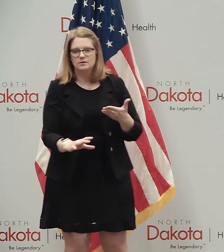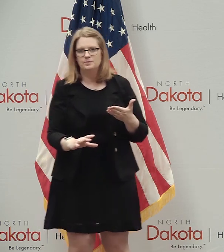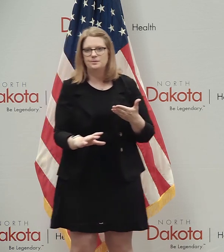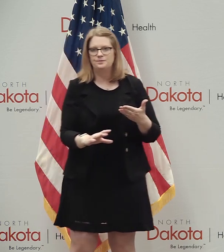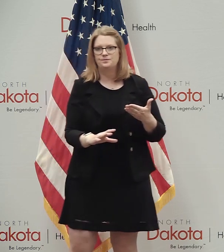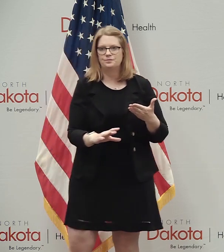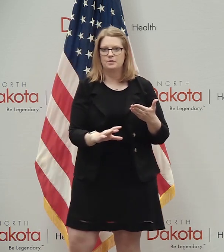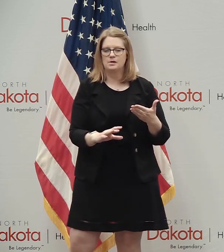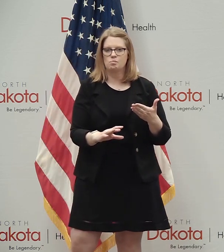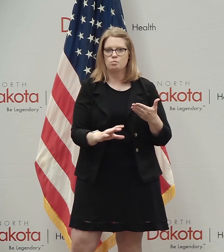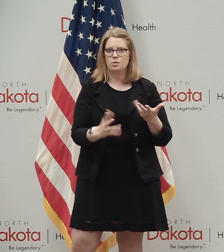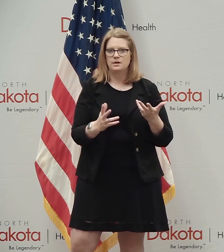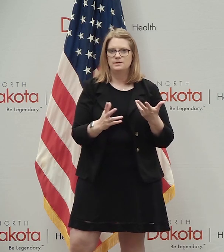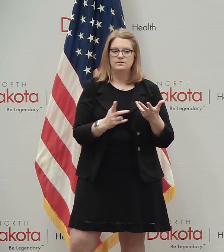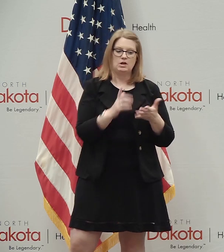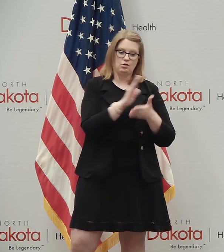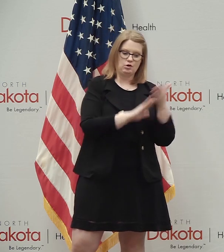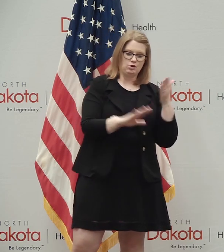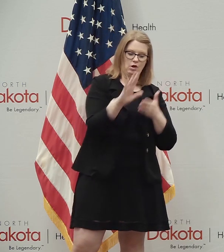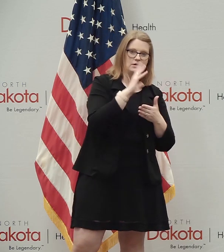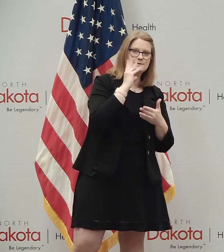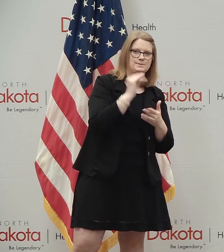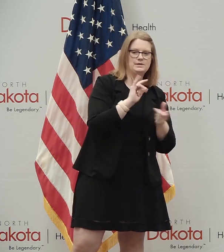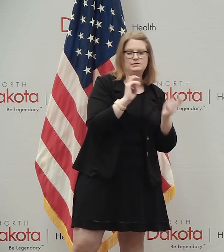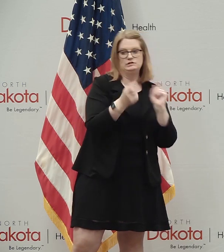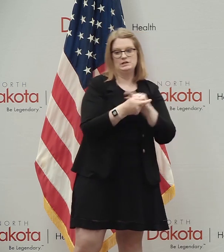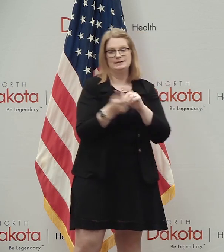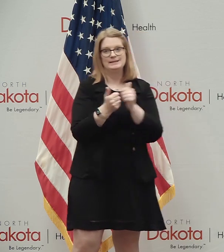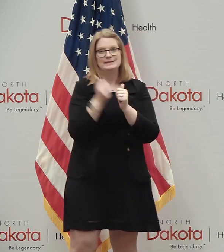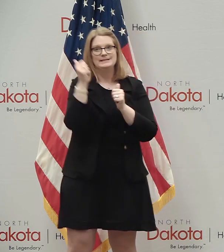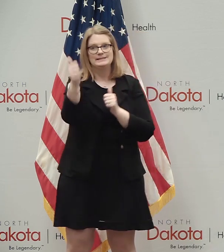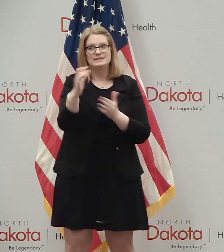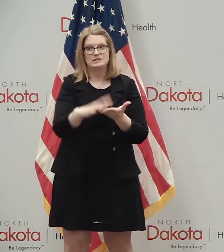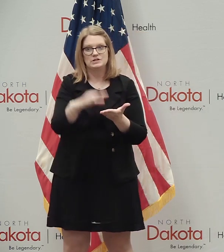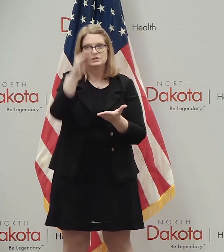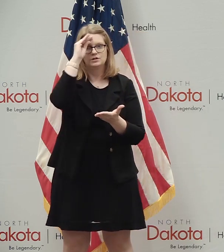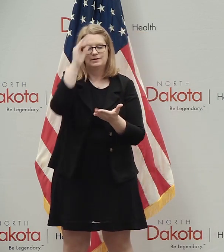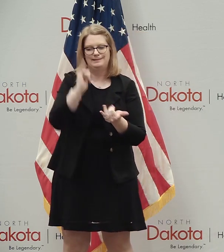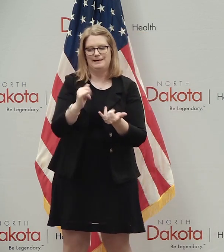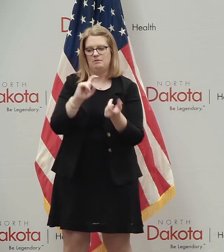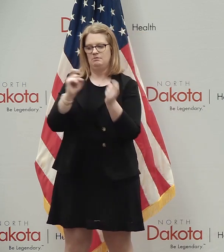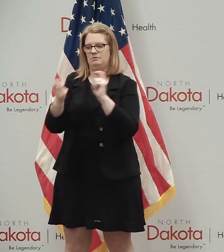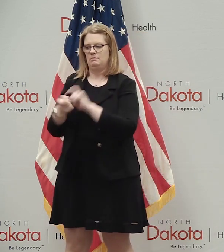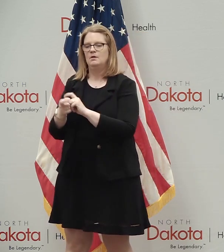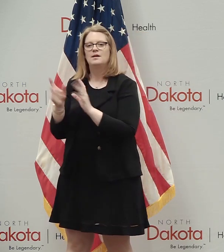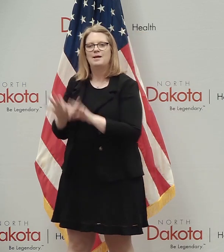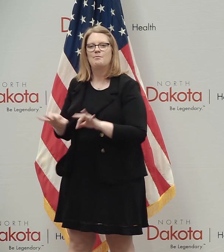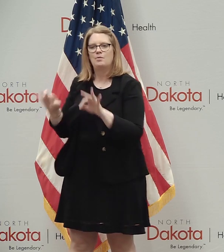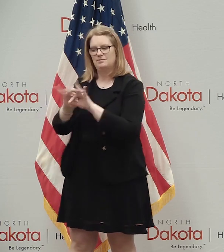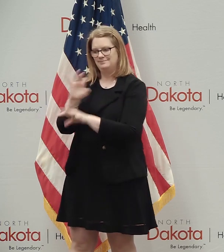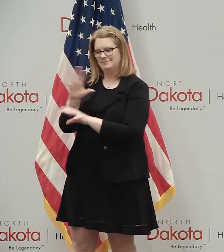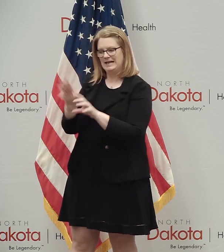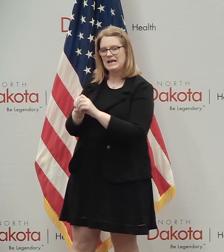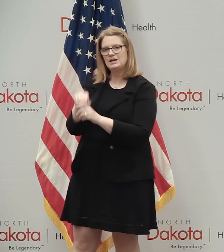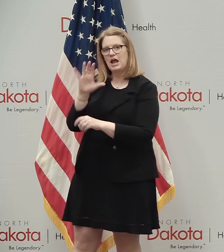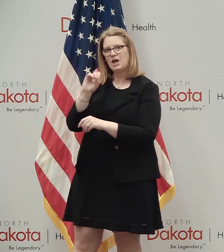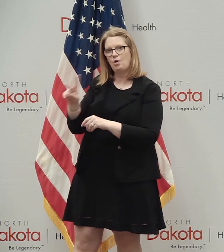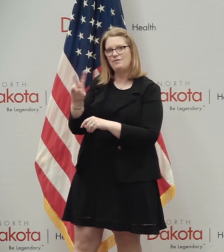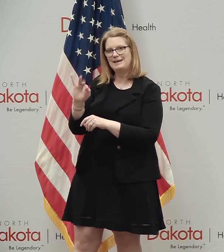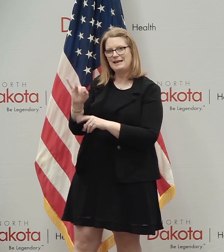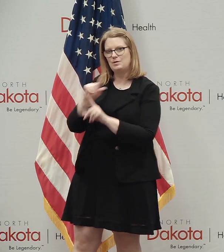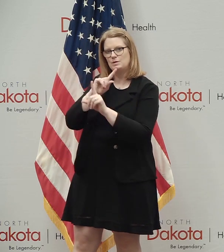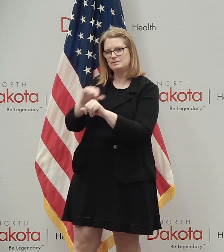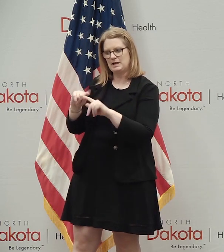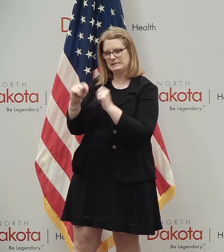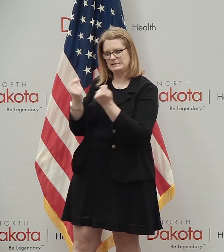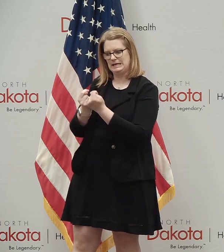from their college experience to a distance learning experience, and now they're transitioning in to become important members of our COVID-19 response